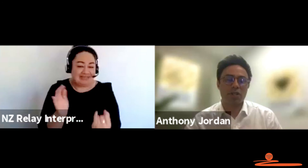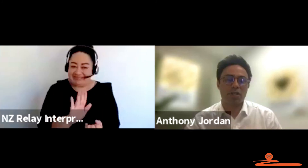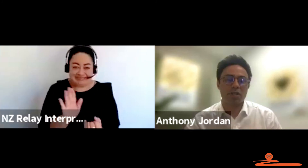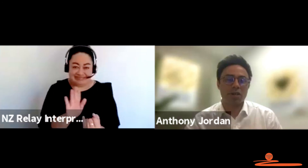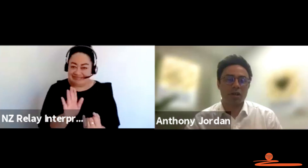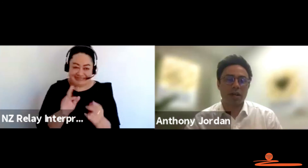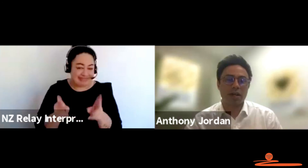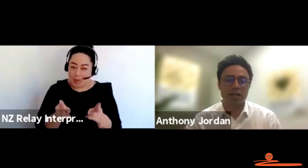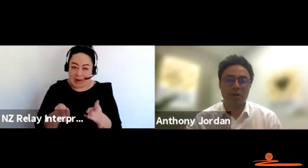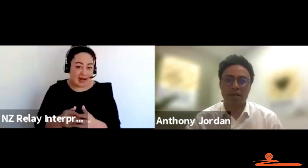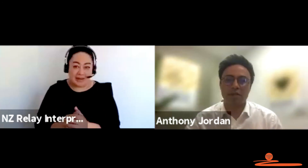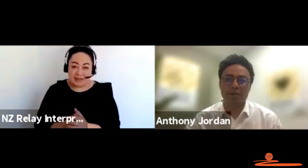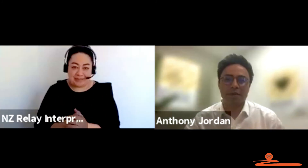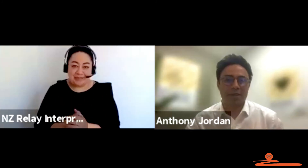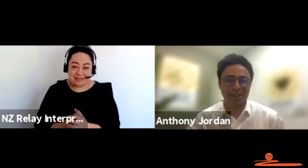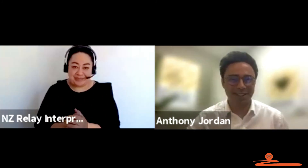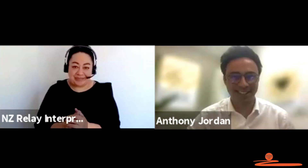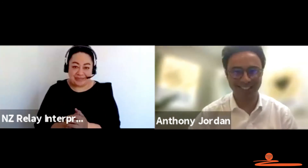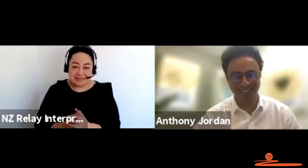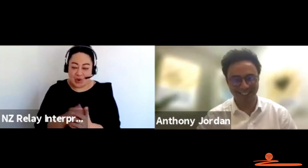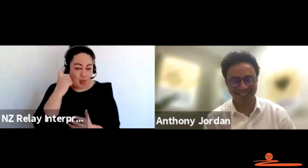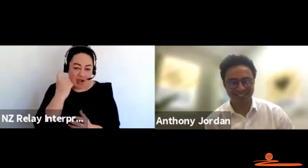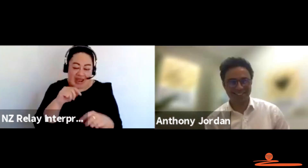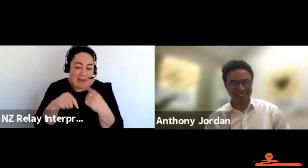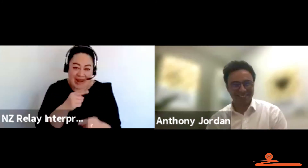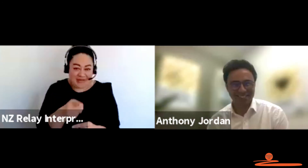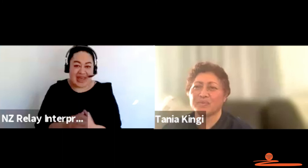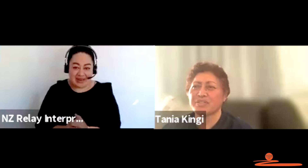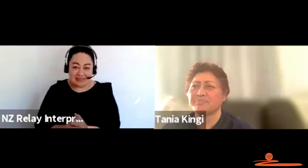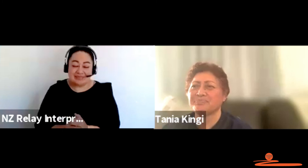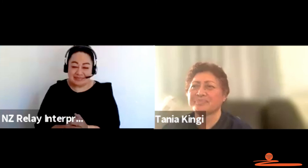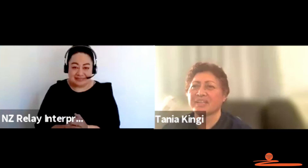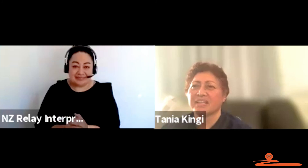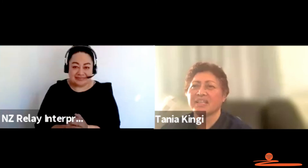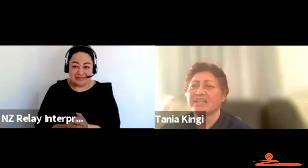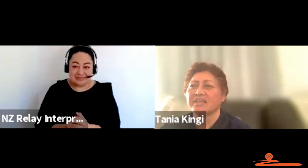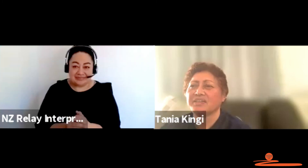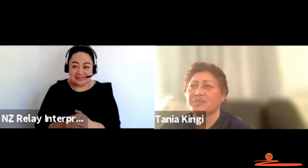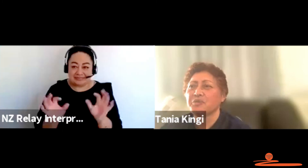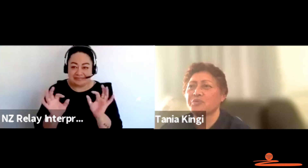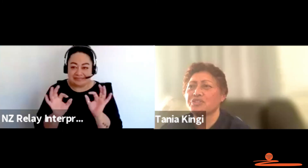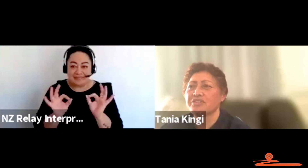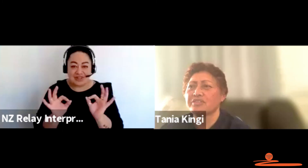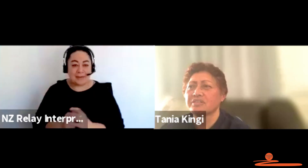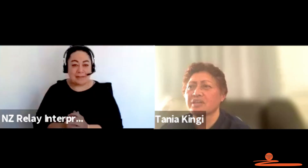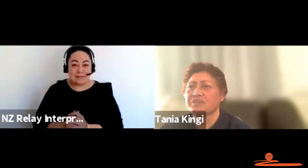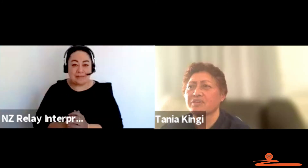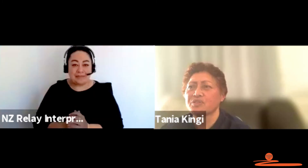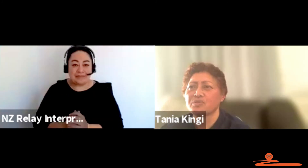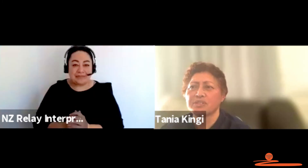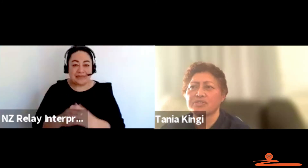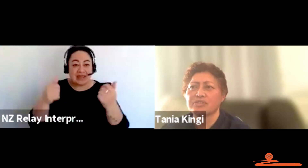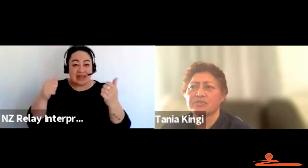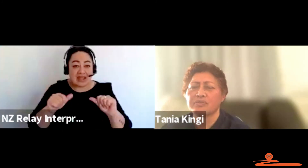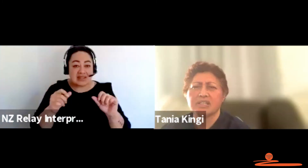So just Katie Pie, don't worry about it. Awesome. Thank you. Richard, have you got